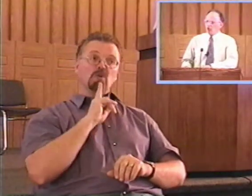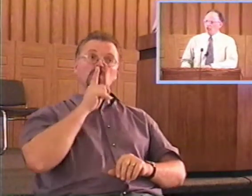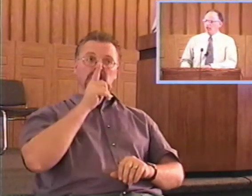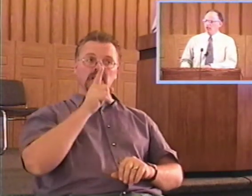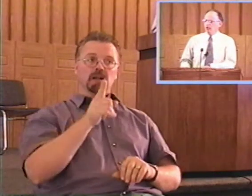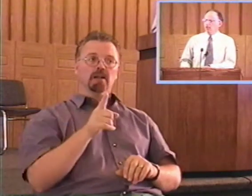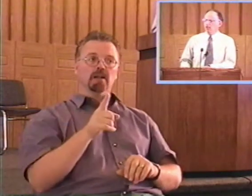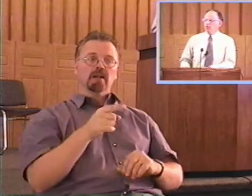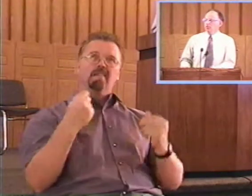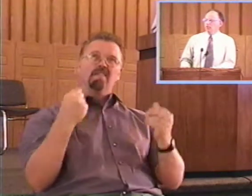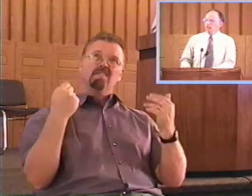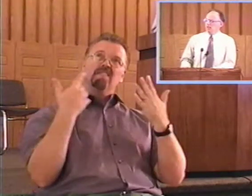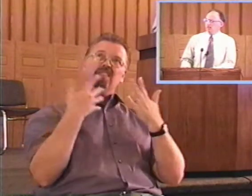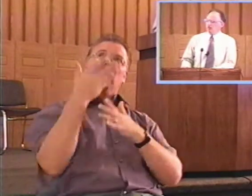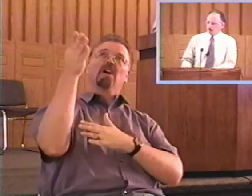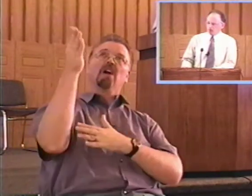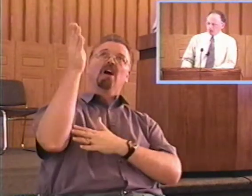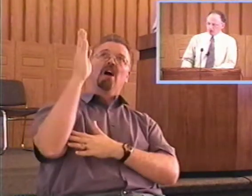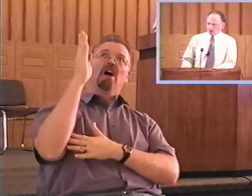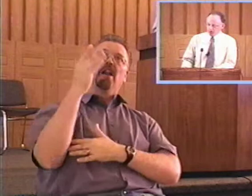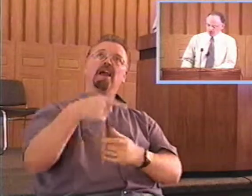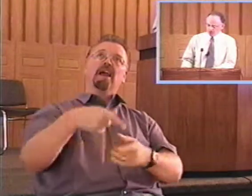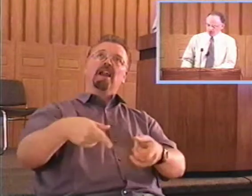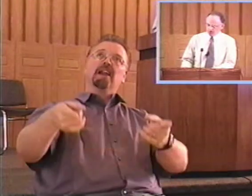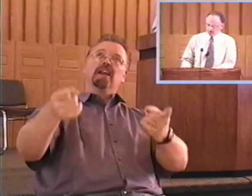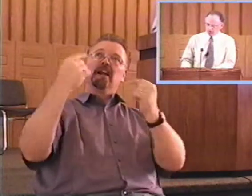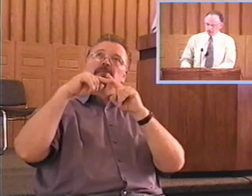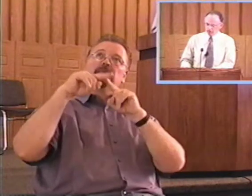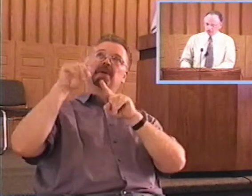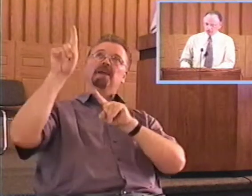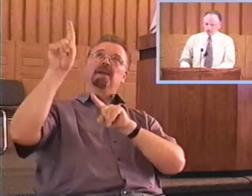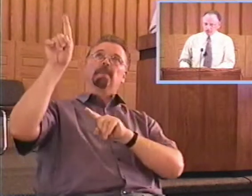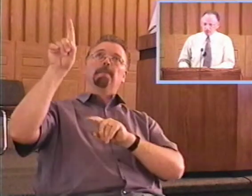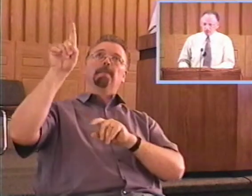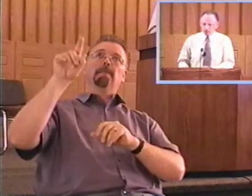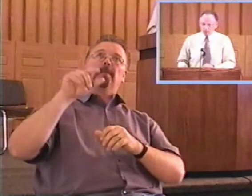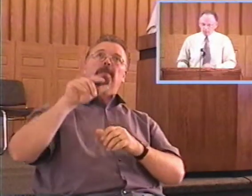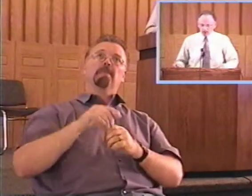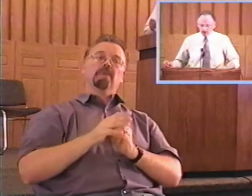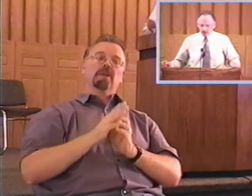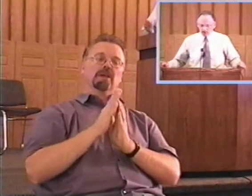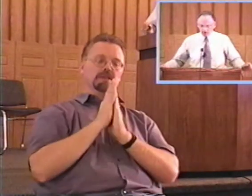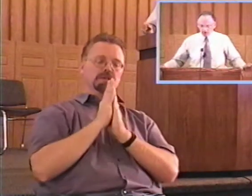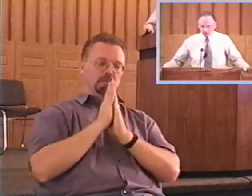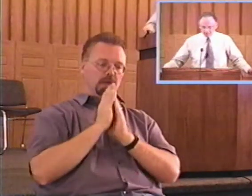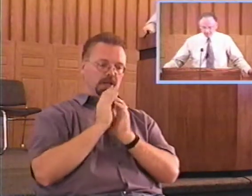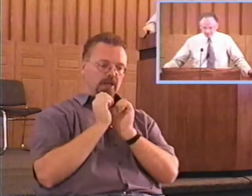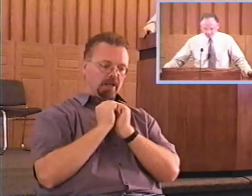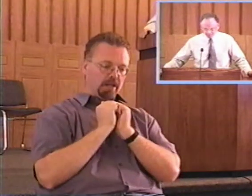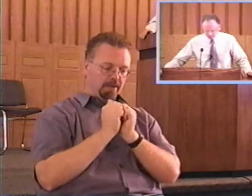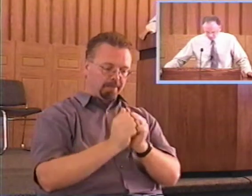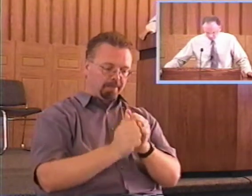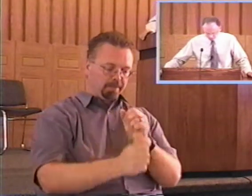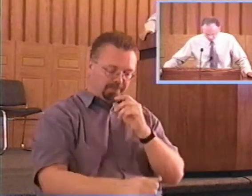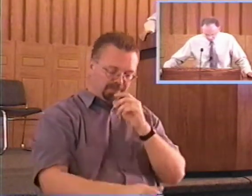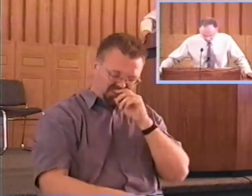fear God. Let us come to Christ. Let's pray together.